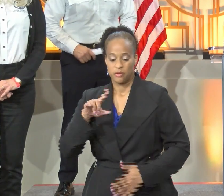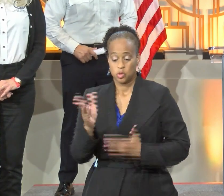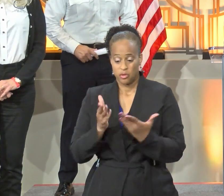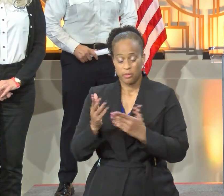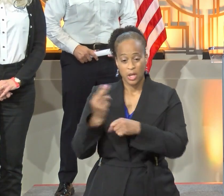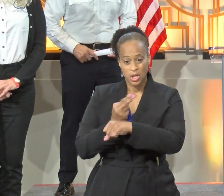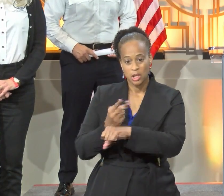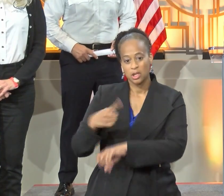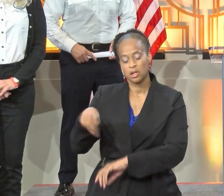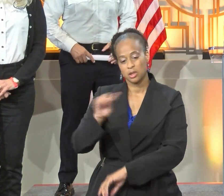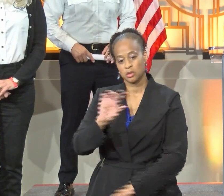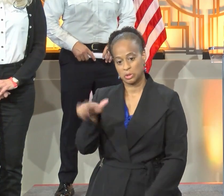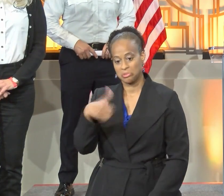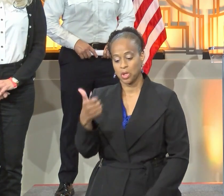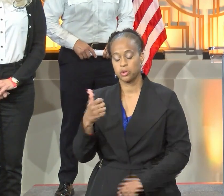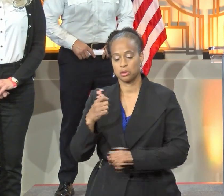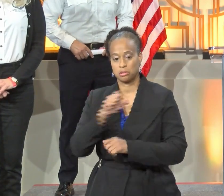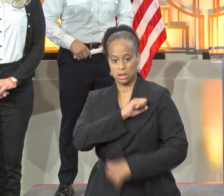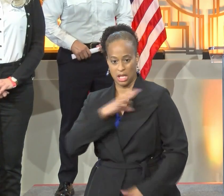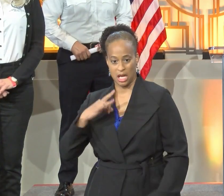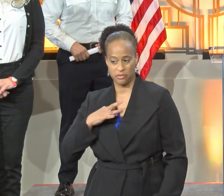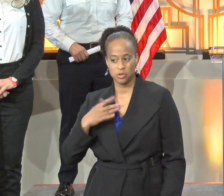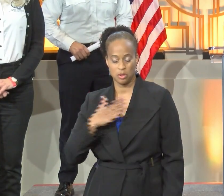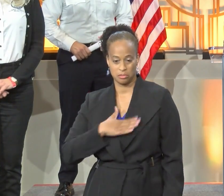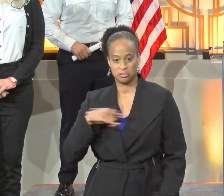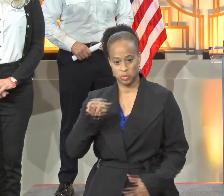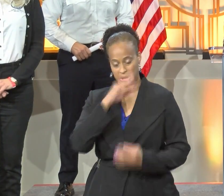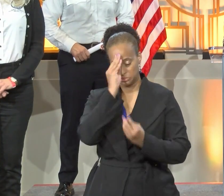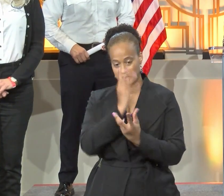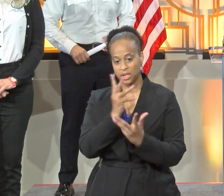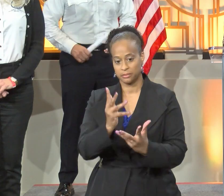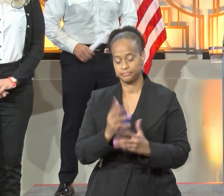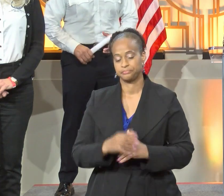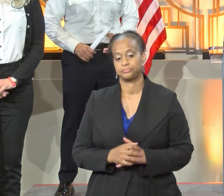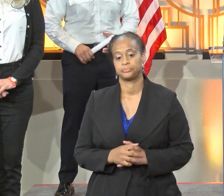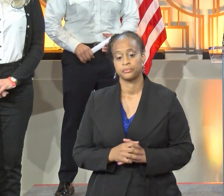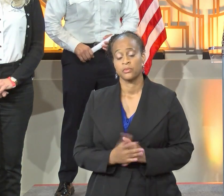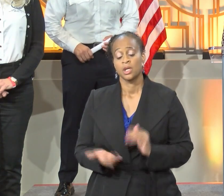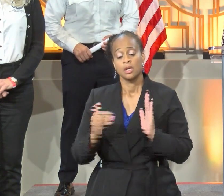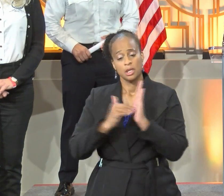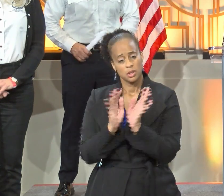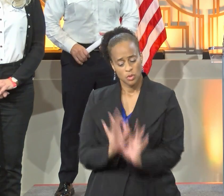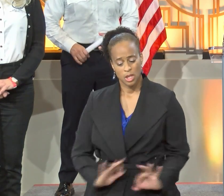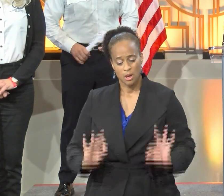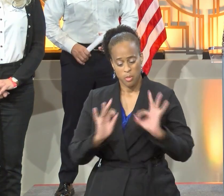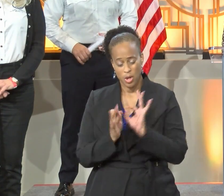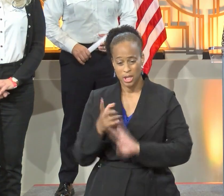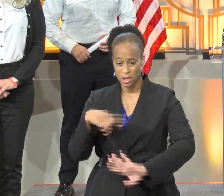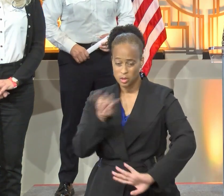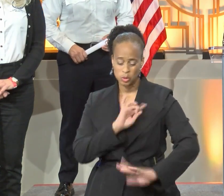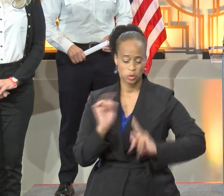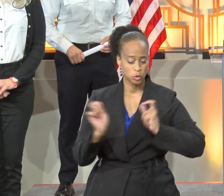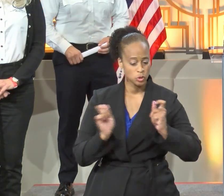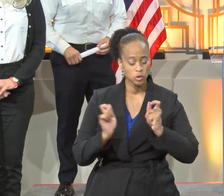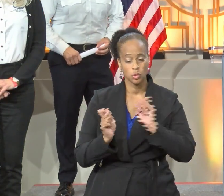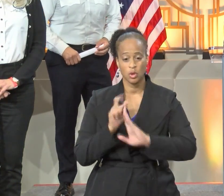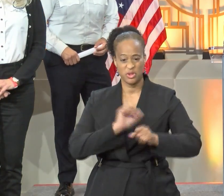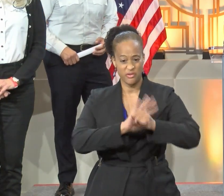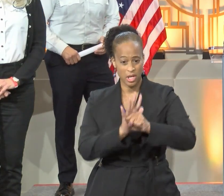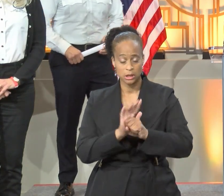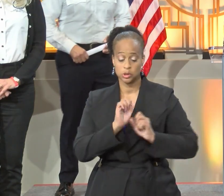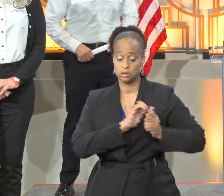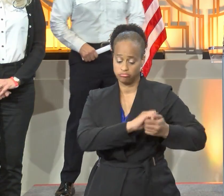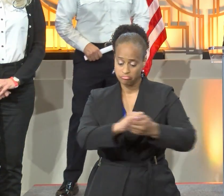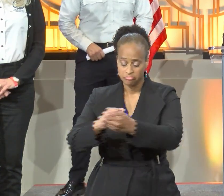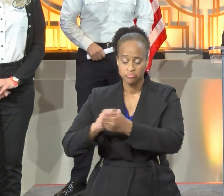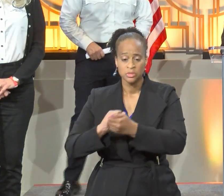by using outside vendors. So I wanted to kind of give a perspective on that front. Again, it's so important to get on top of this virus. We got to do it together,